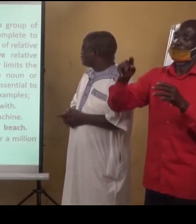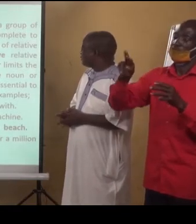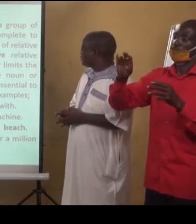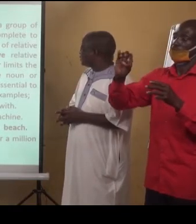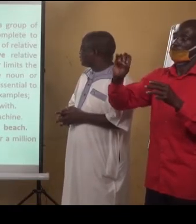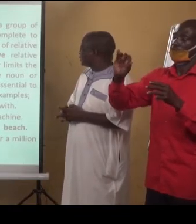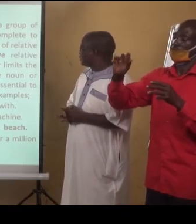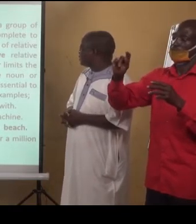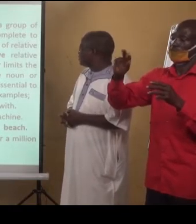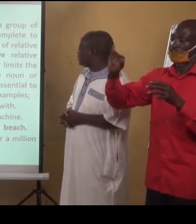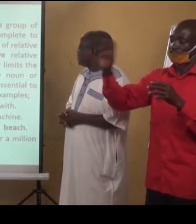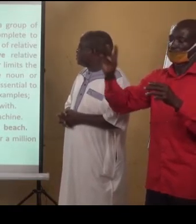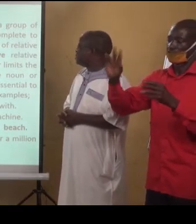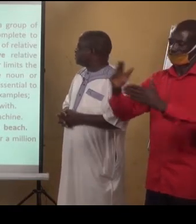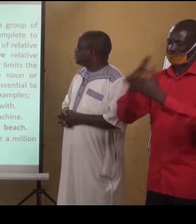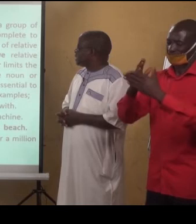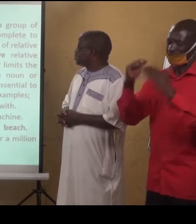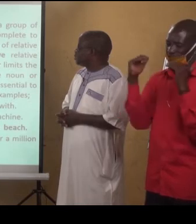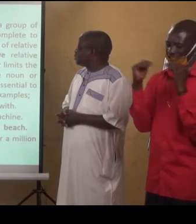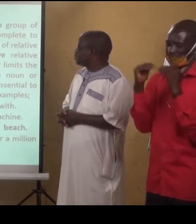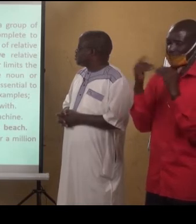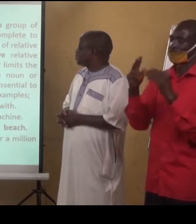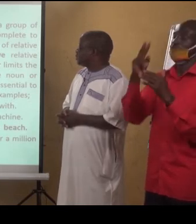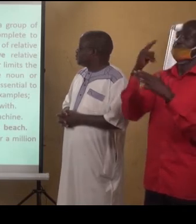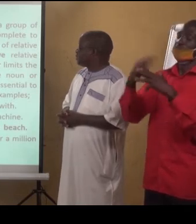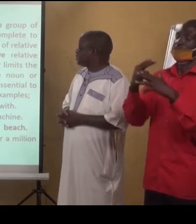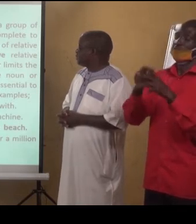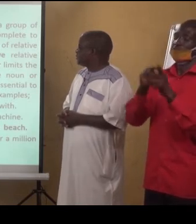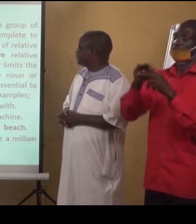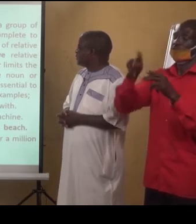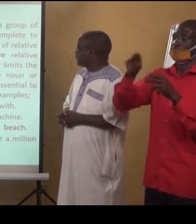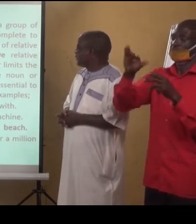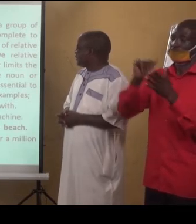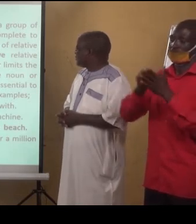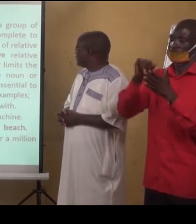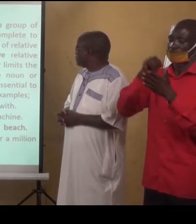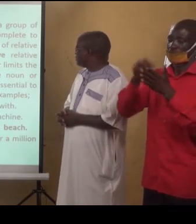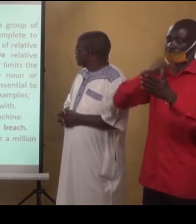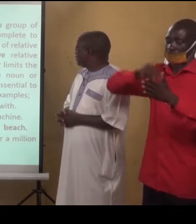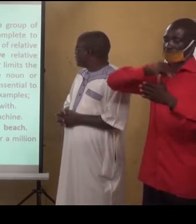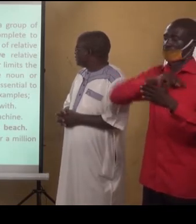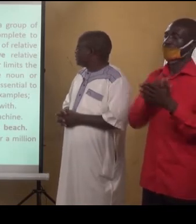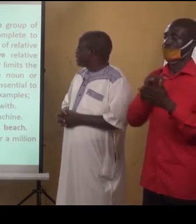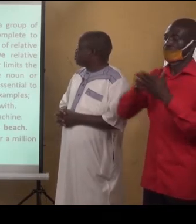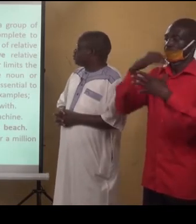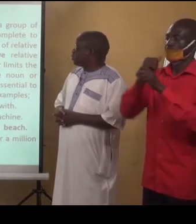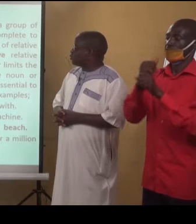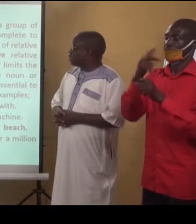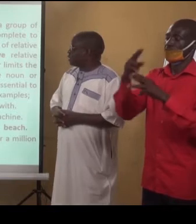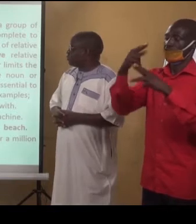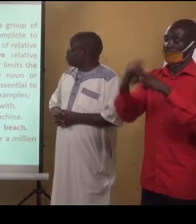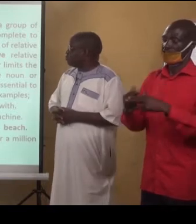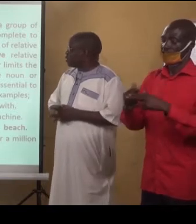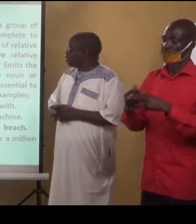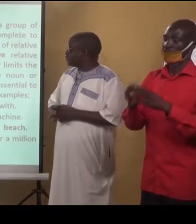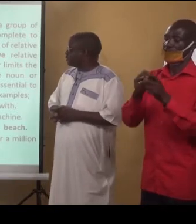clause restricts or limits the noun or pronoun it qualifies. It makes the noun or